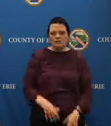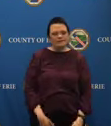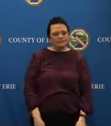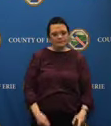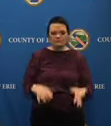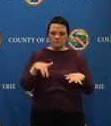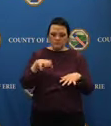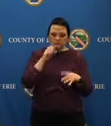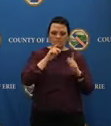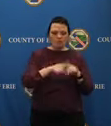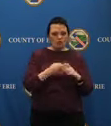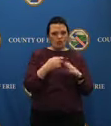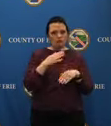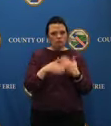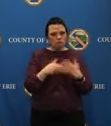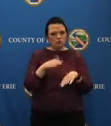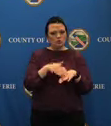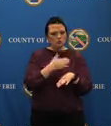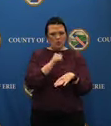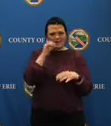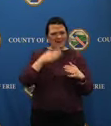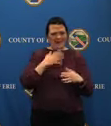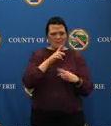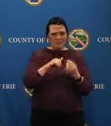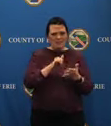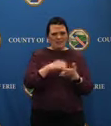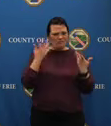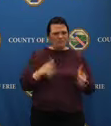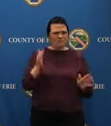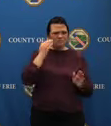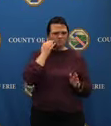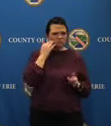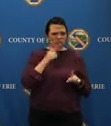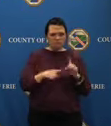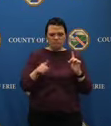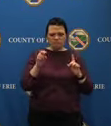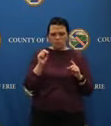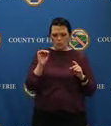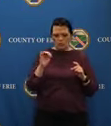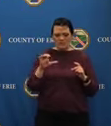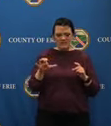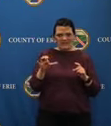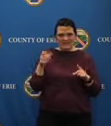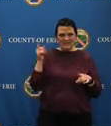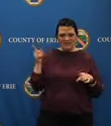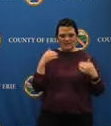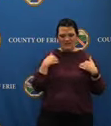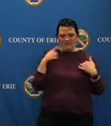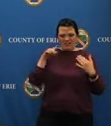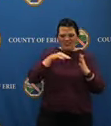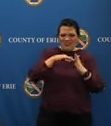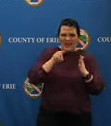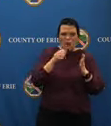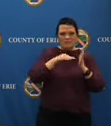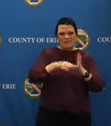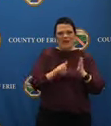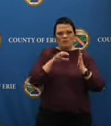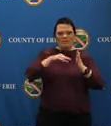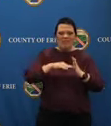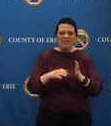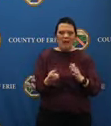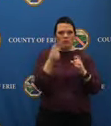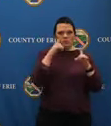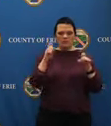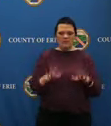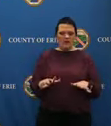Yes, it started out a little slower here. I'm not happy about that. I think we've all known that. But even in New York City, where they've had thousands and thousands and thousands